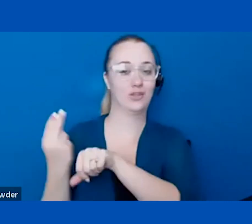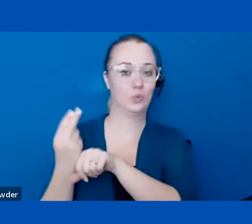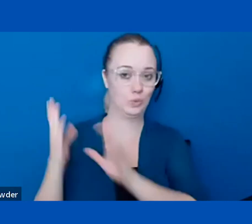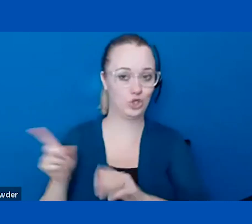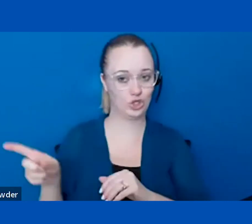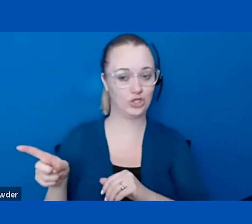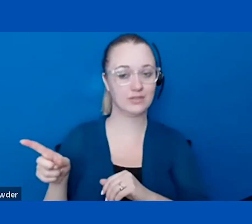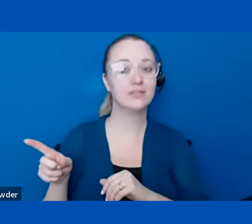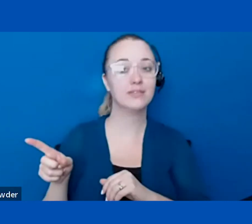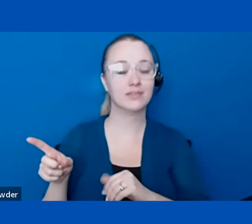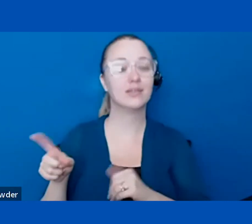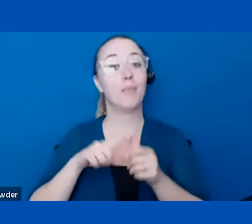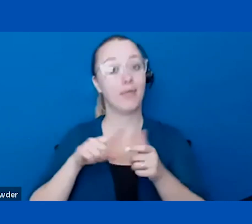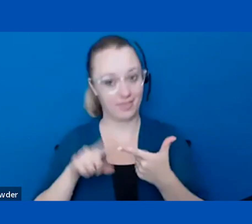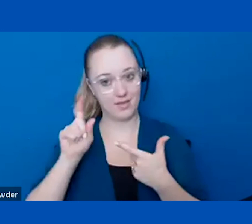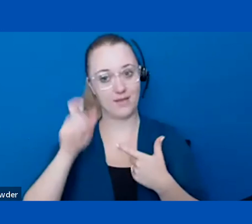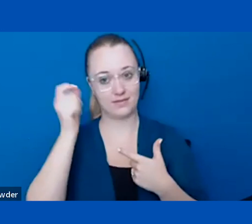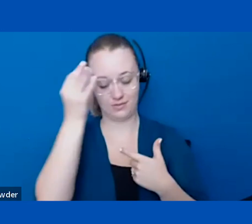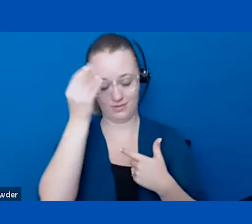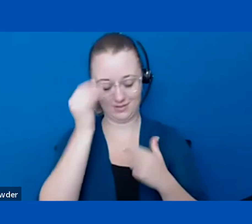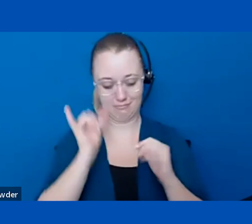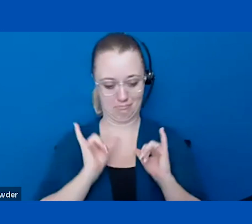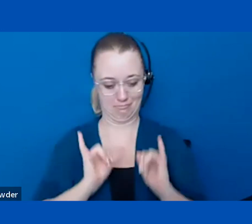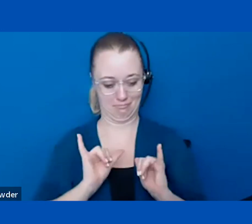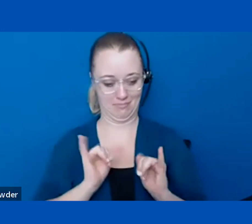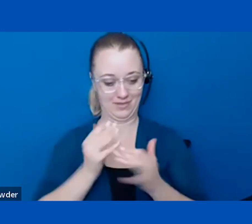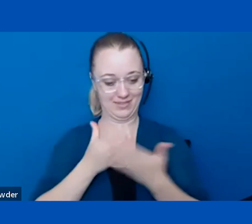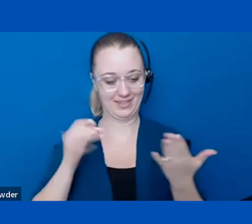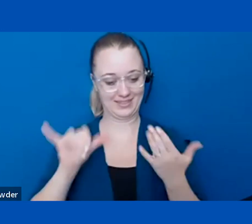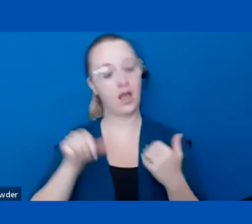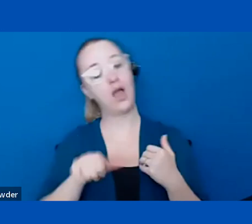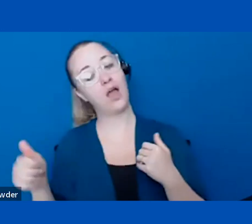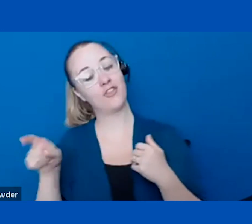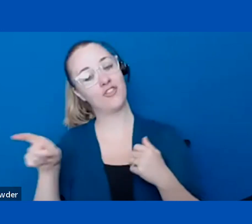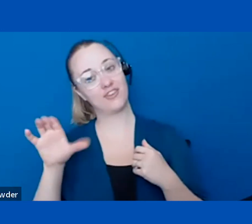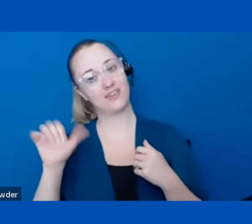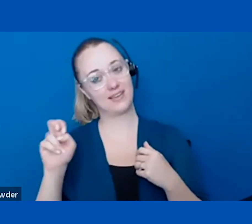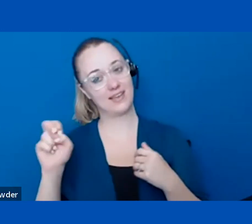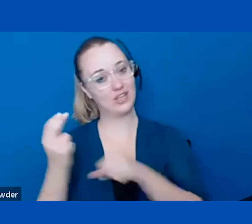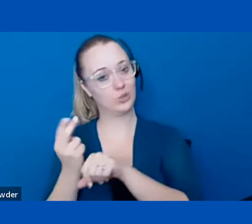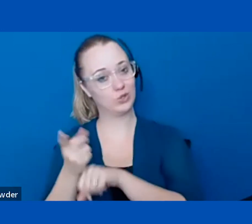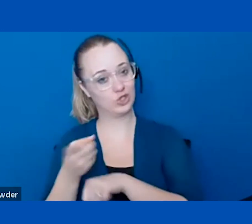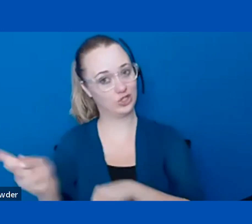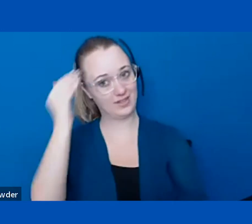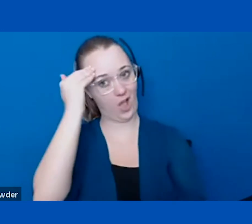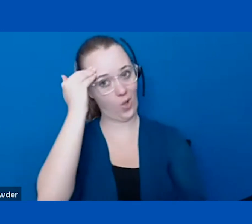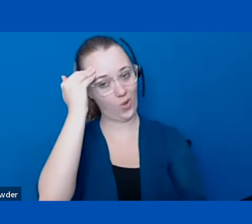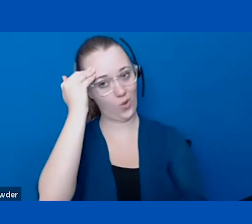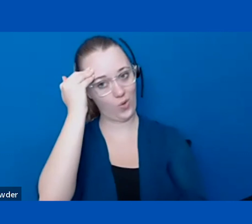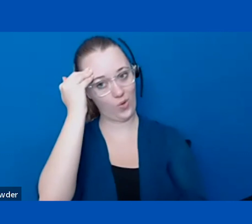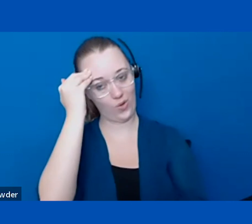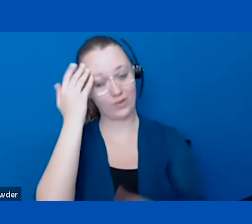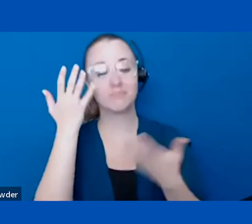do have to think of things that other cane users know,